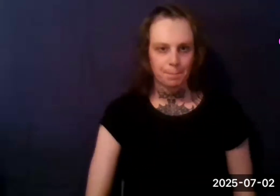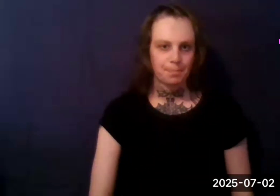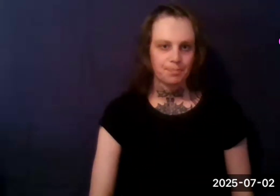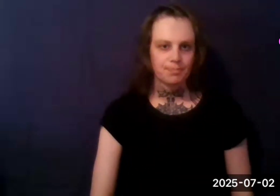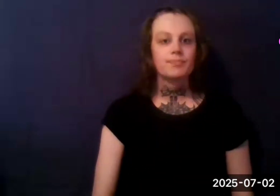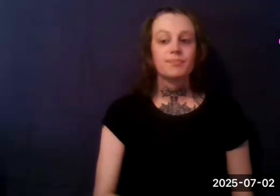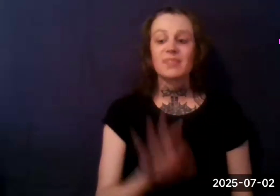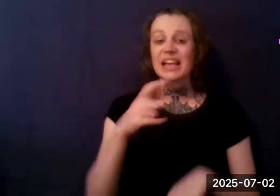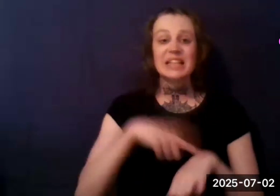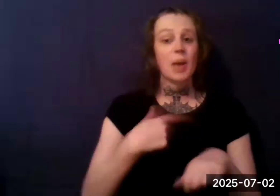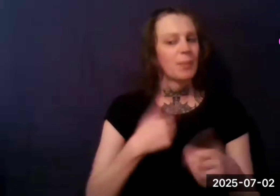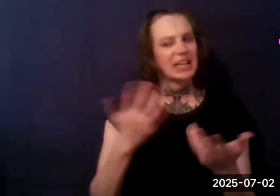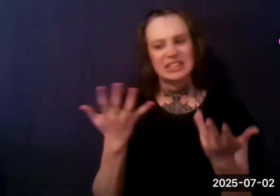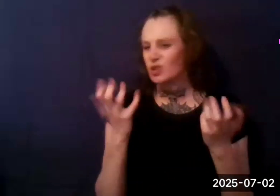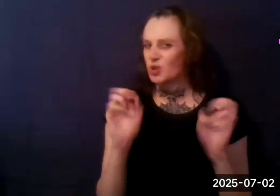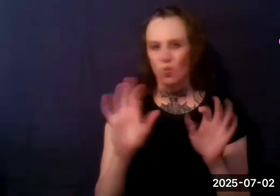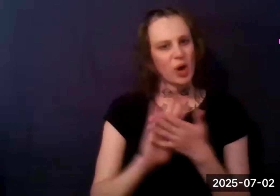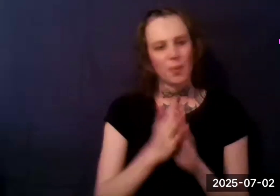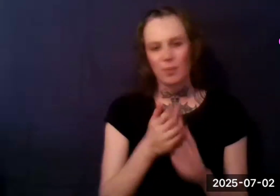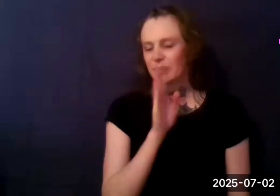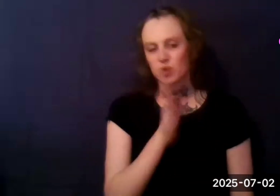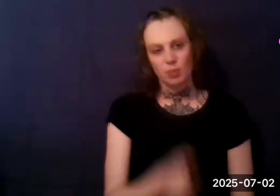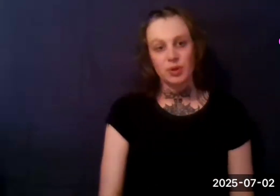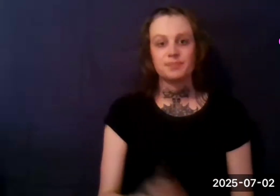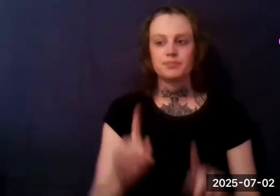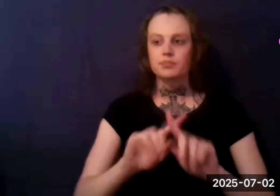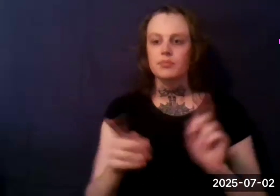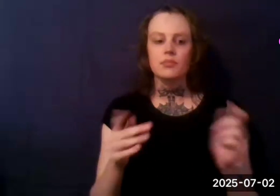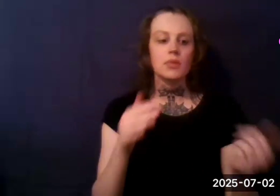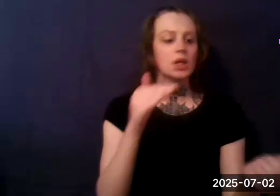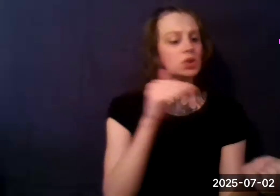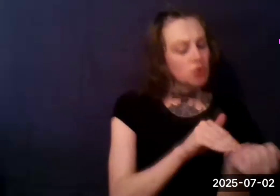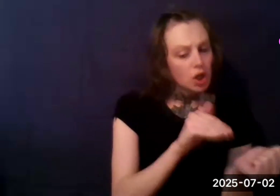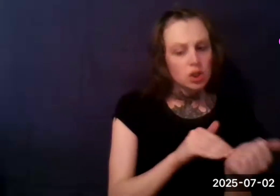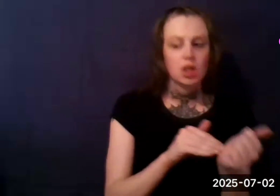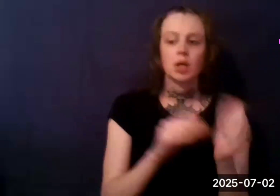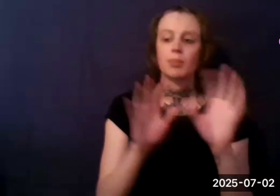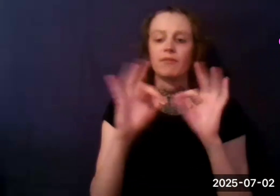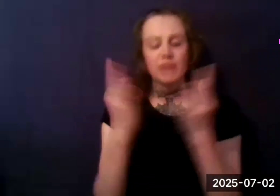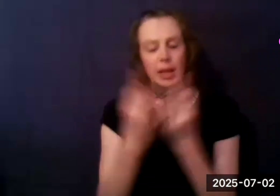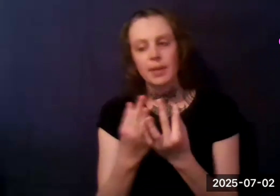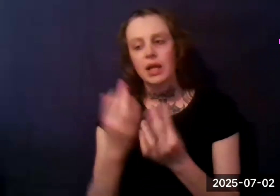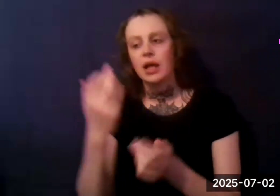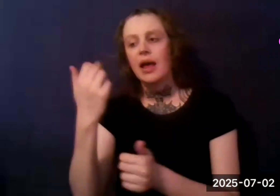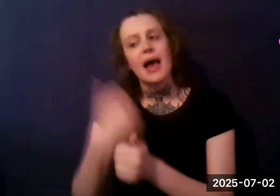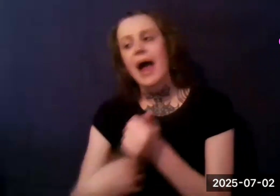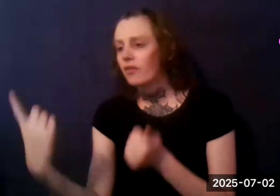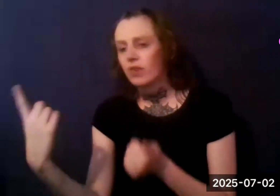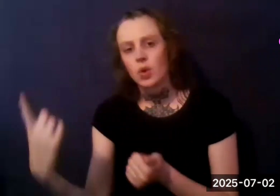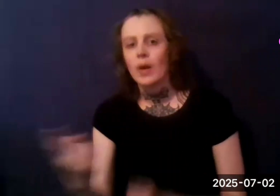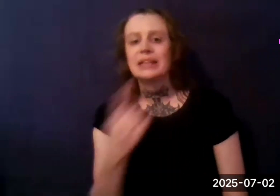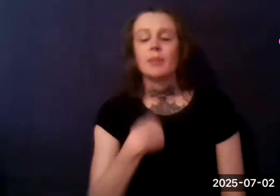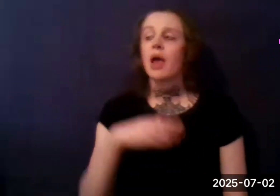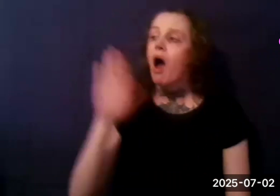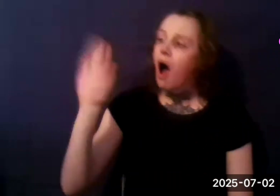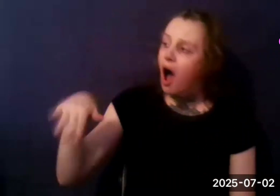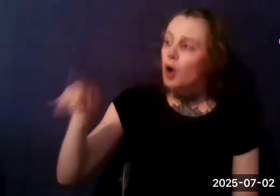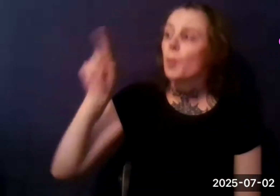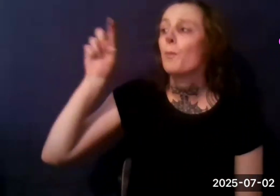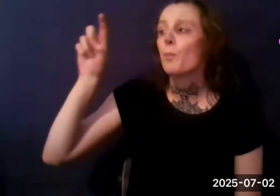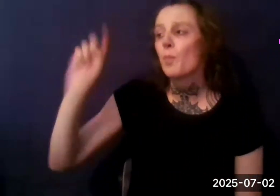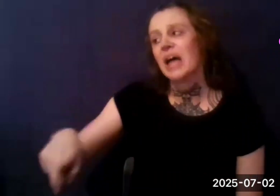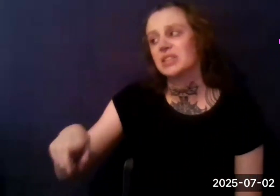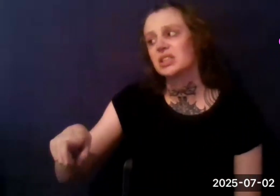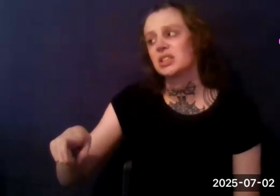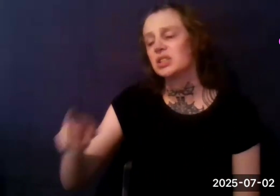get sober, but I had medical professionals, my family, like literally anybody that knew me being like, hey, you should probably